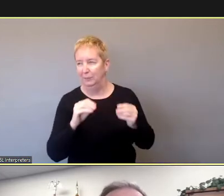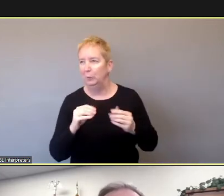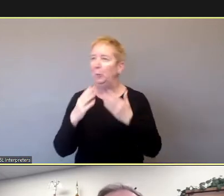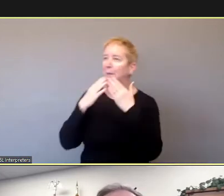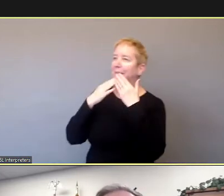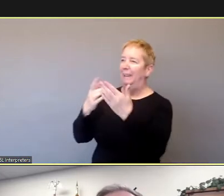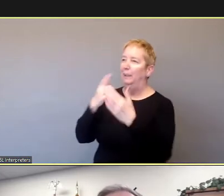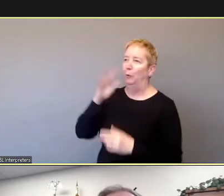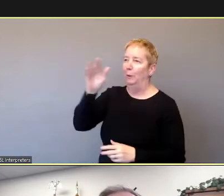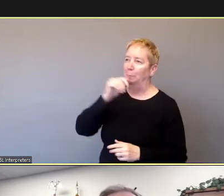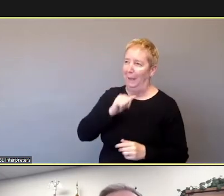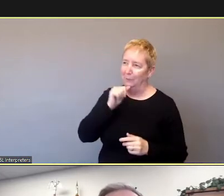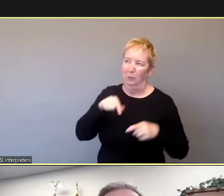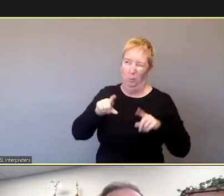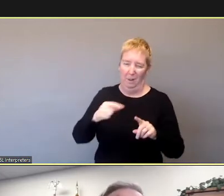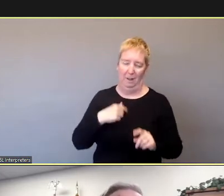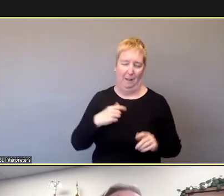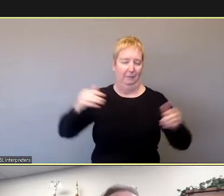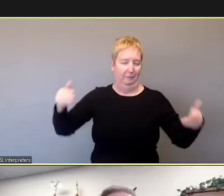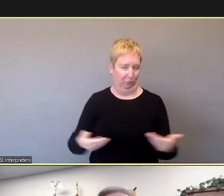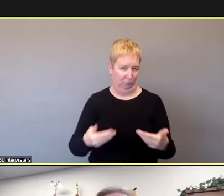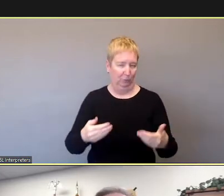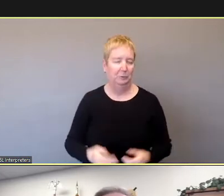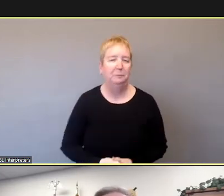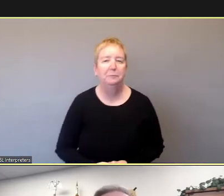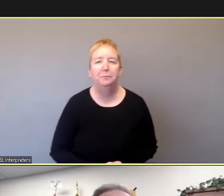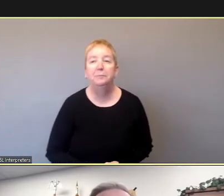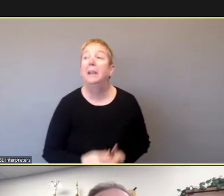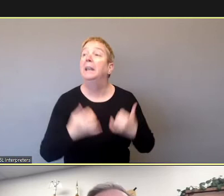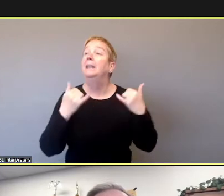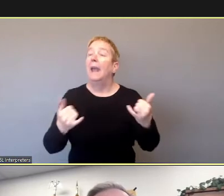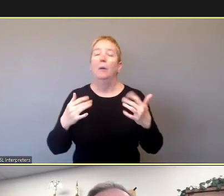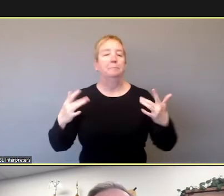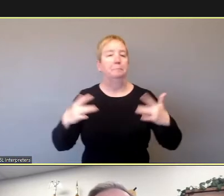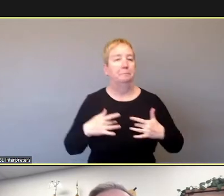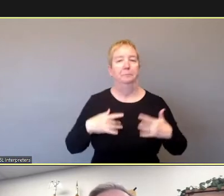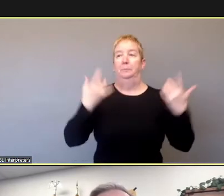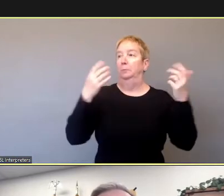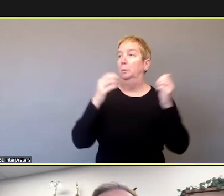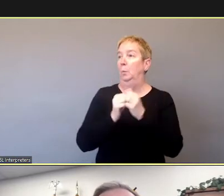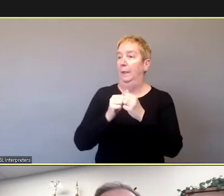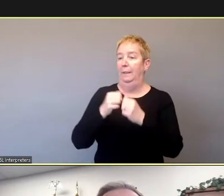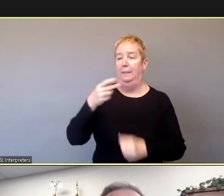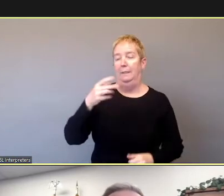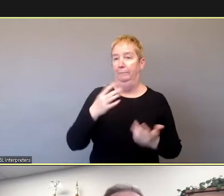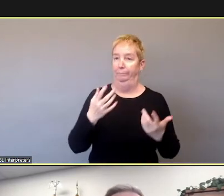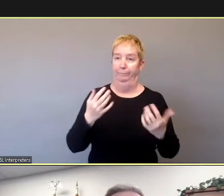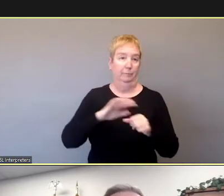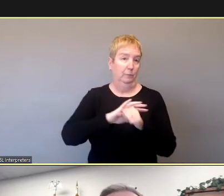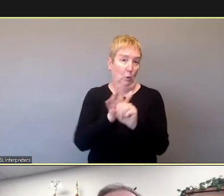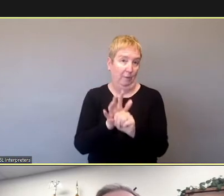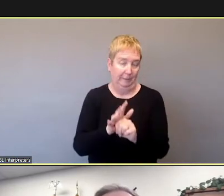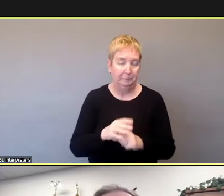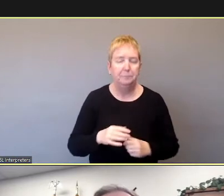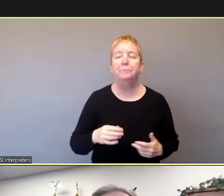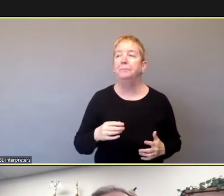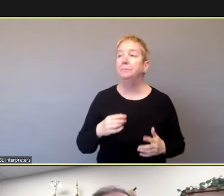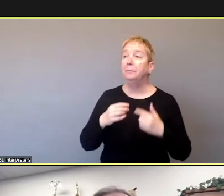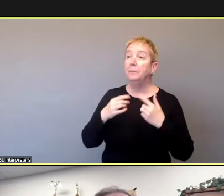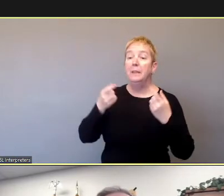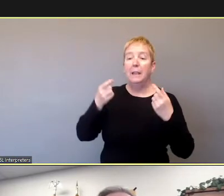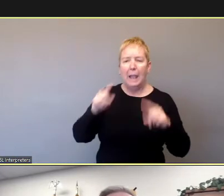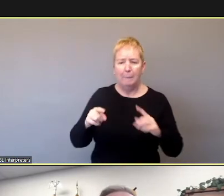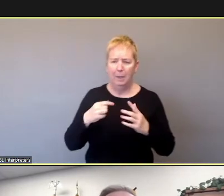newest folks. Let's go into the summary of the pandemic. And I got to talk to a number of